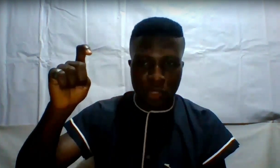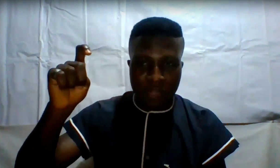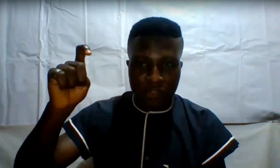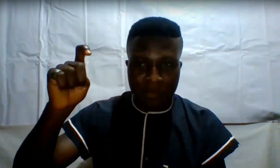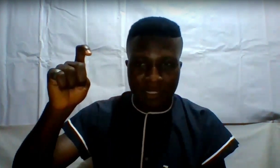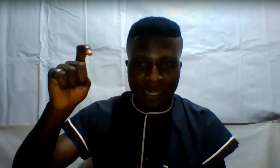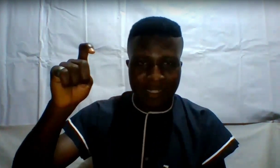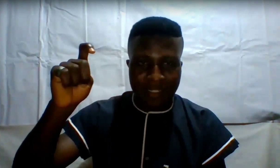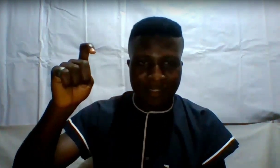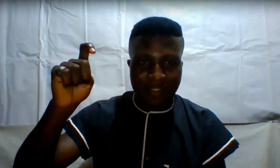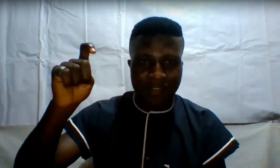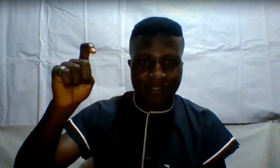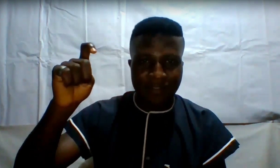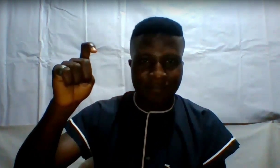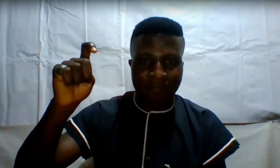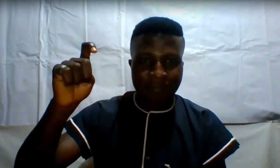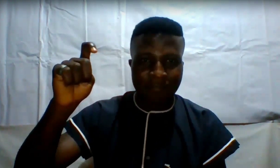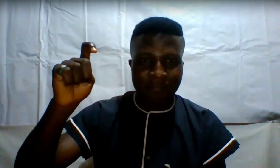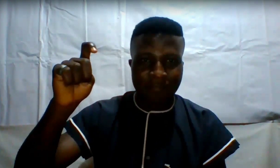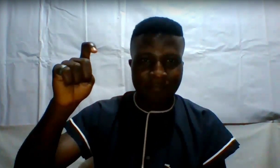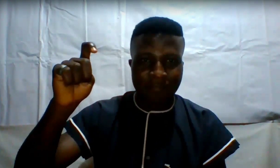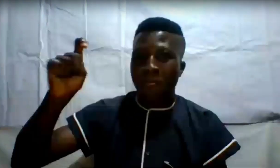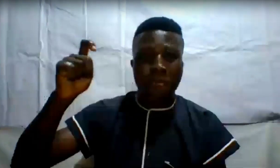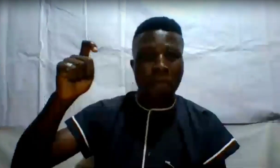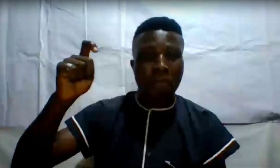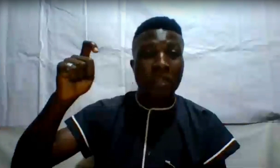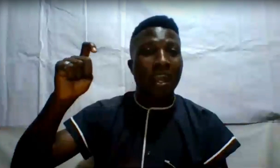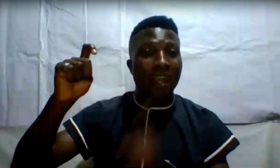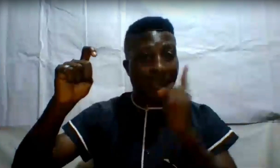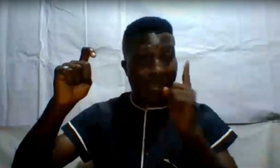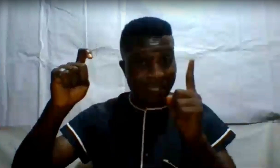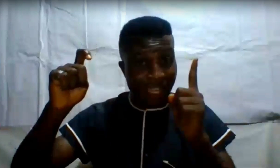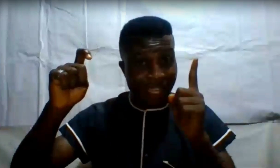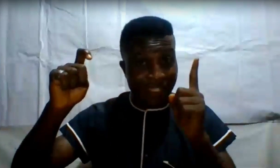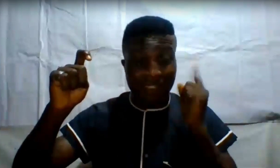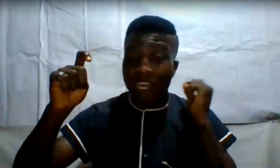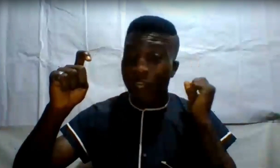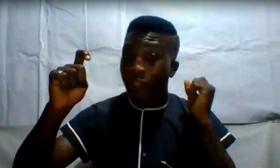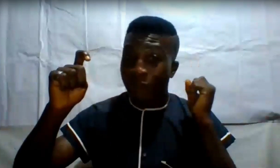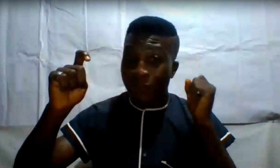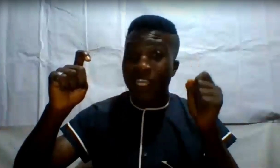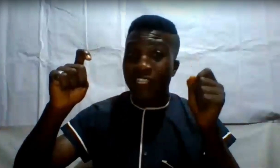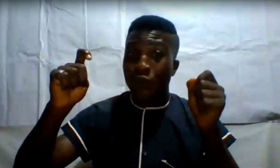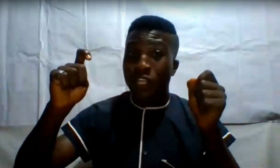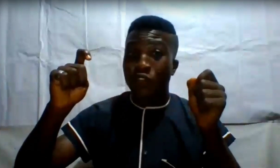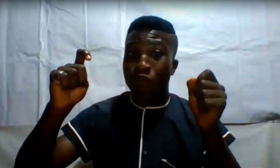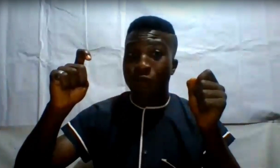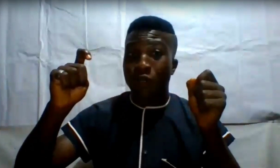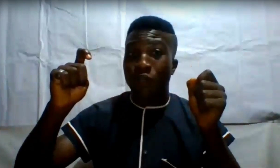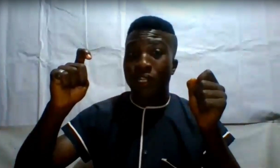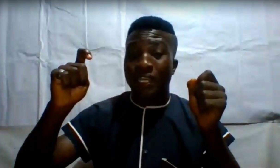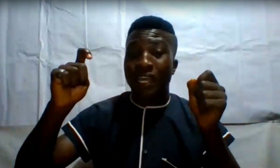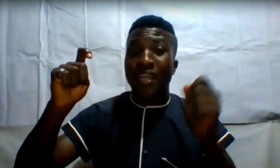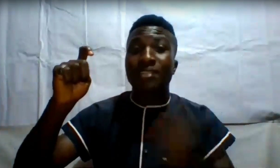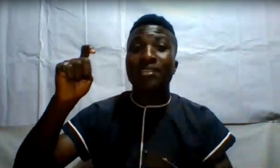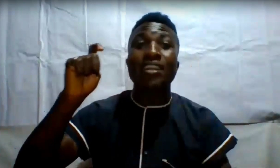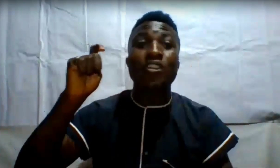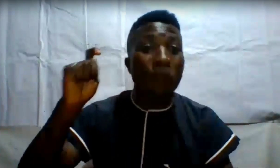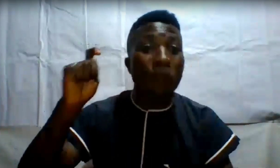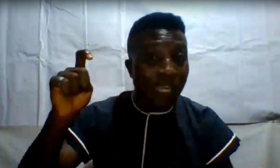right? I said another very easy way to remember your letter X, it's your hanger. So whenever you want to hang your